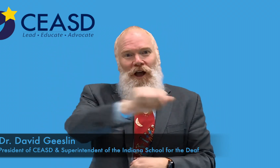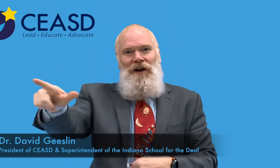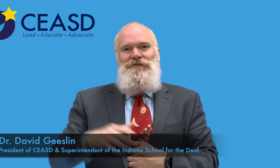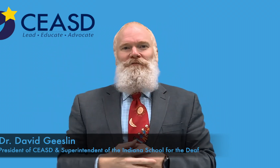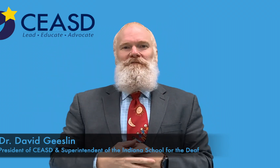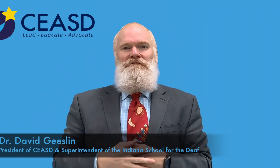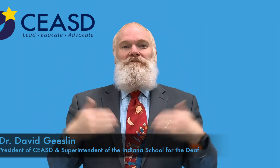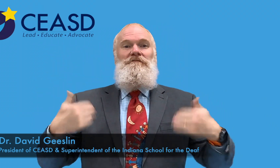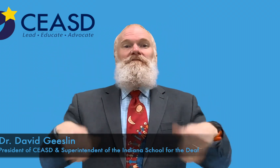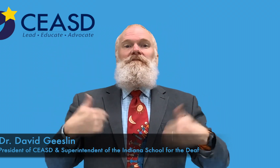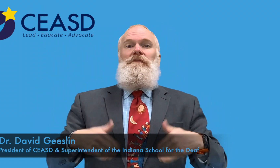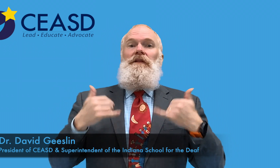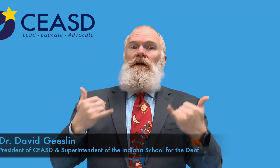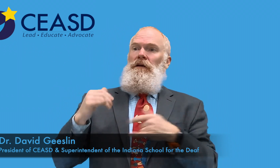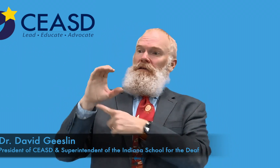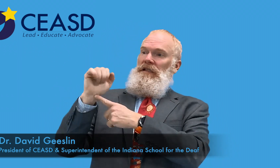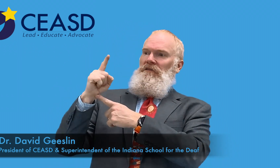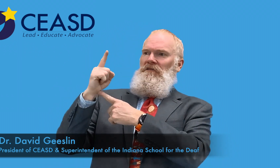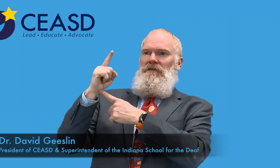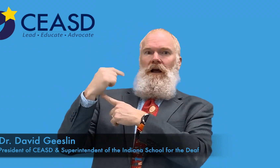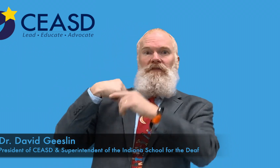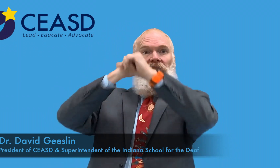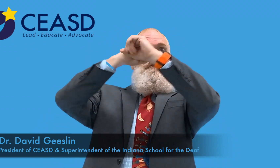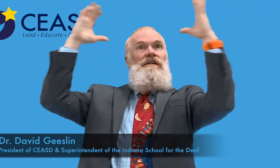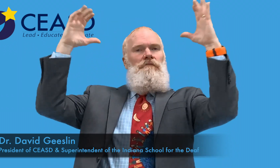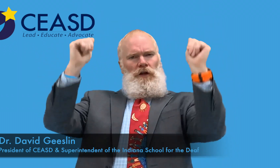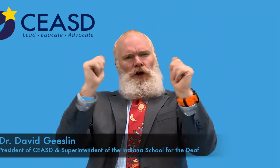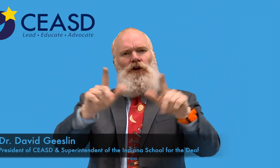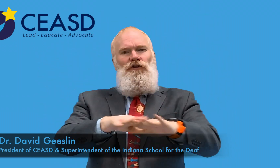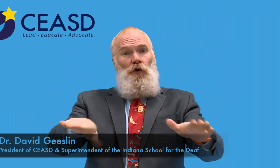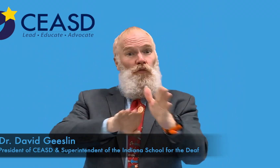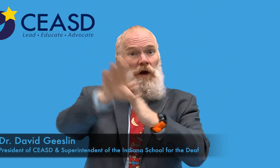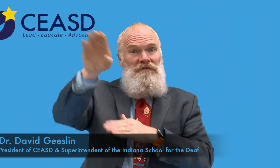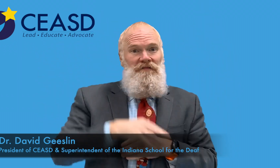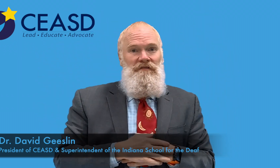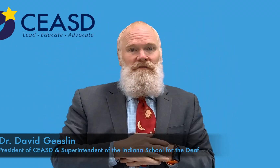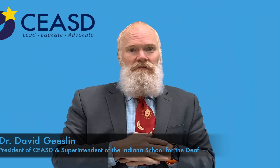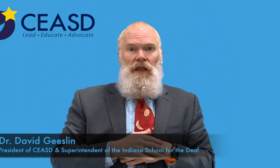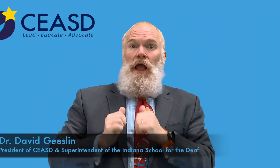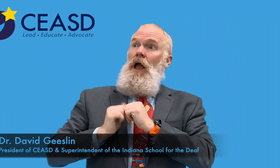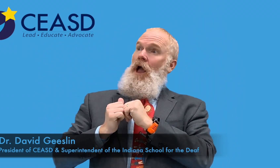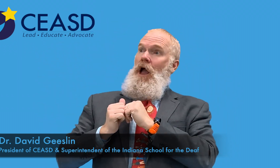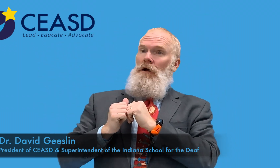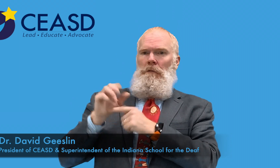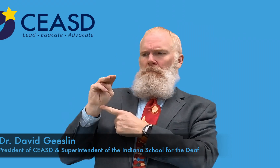behind CEASD. We are here for you. The vision of CEASD from its inception has been to see deaf children